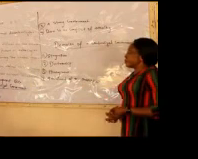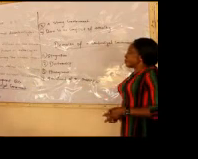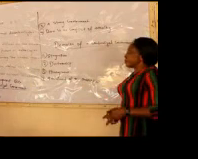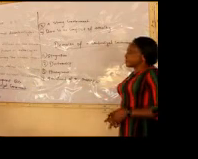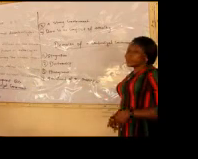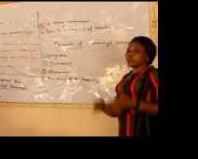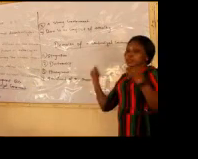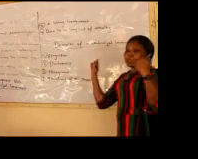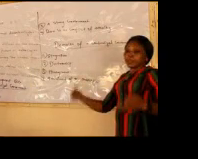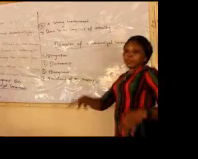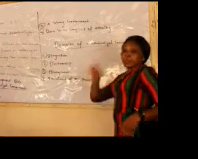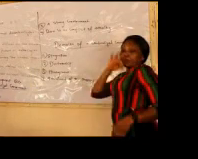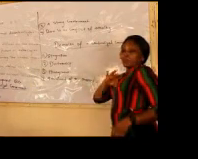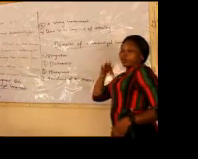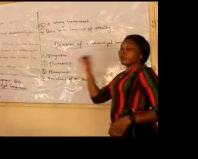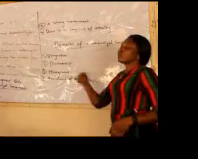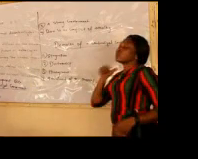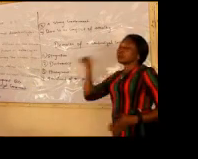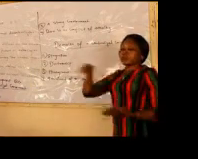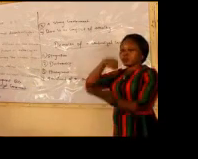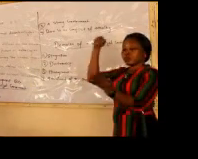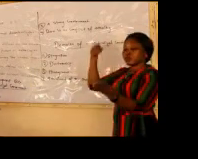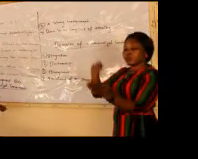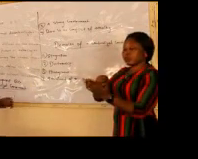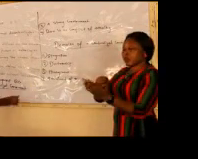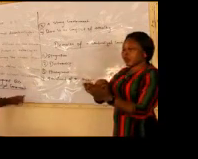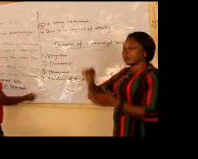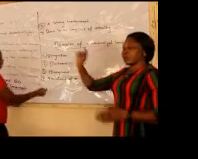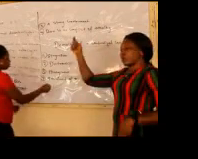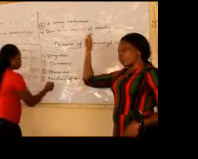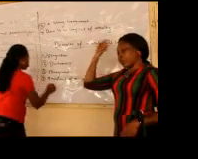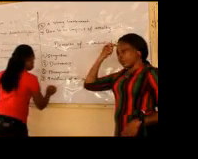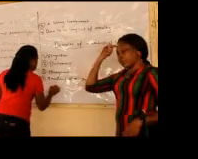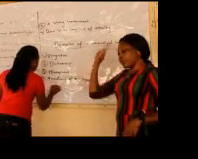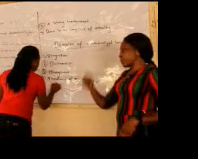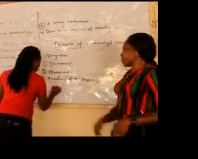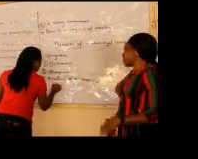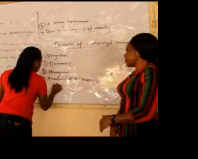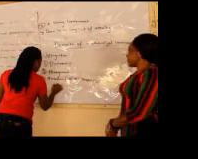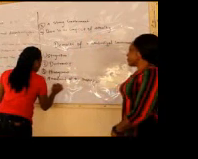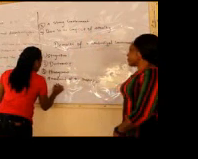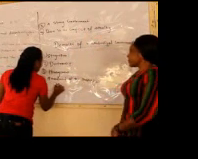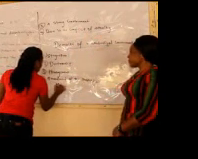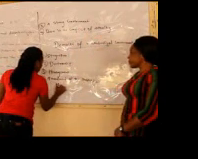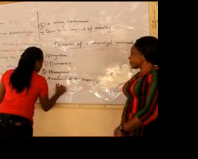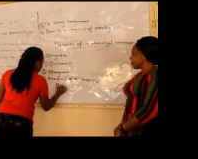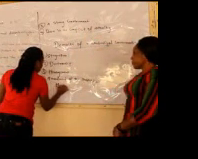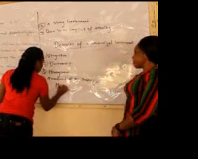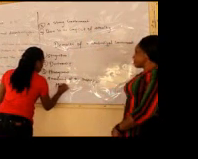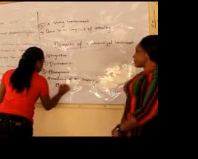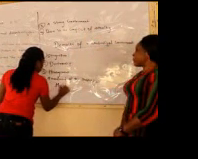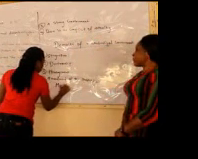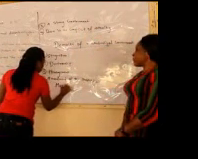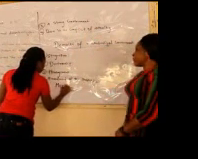The merits of what? A decentralized administration.